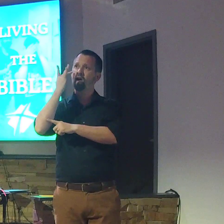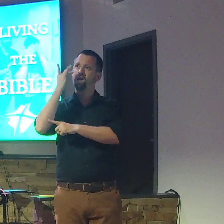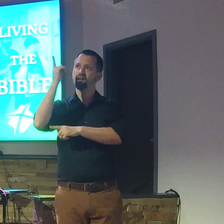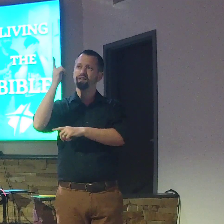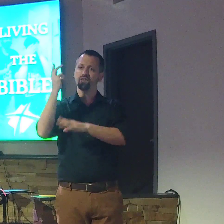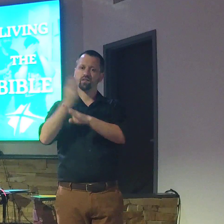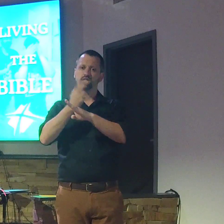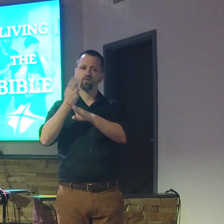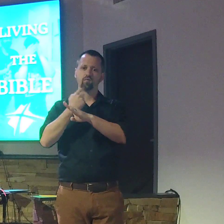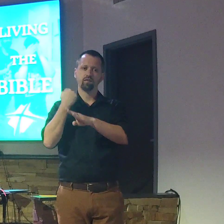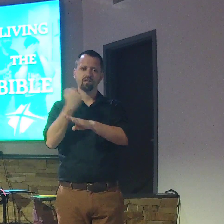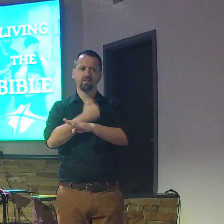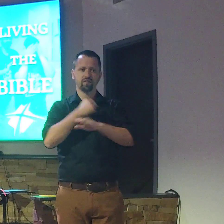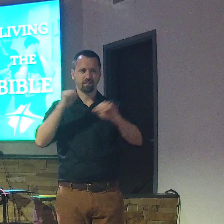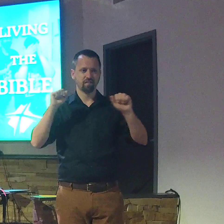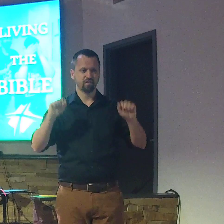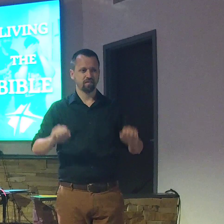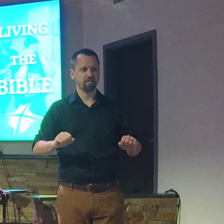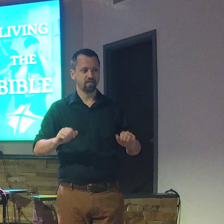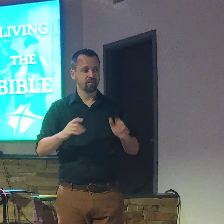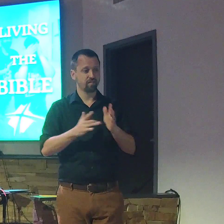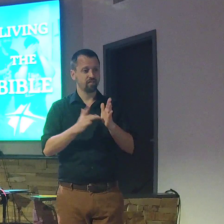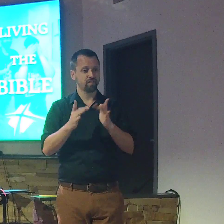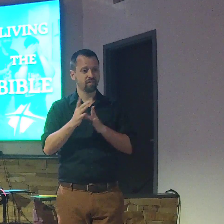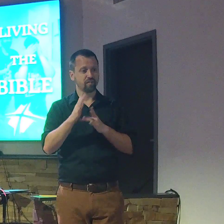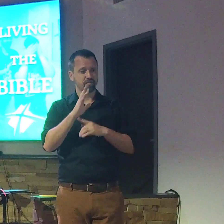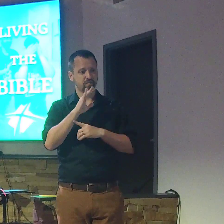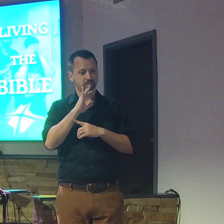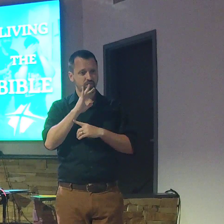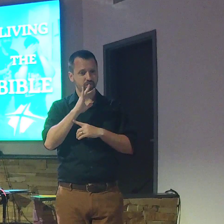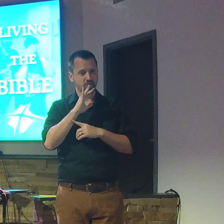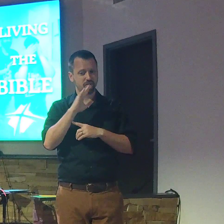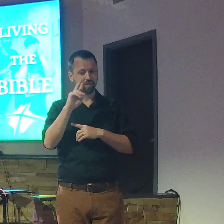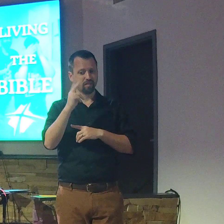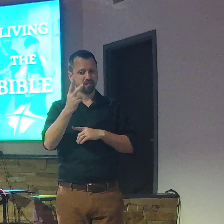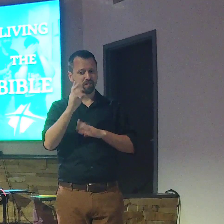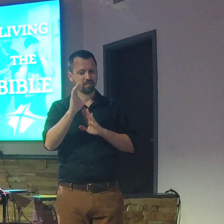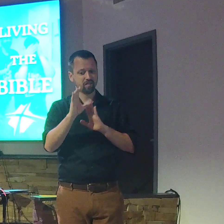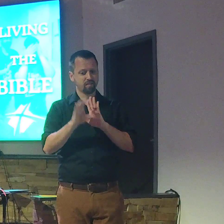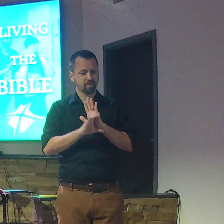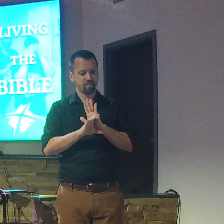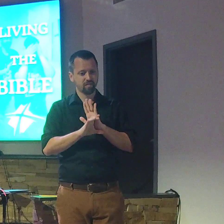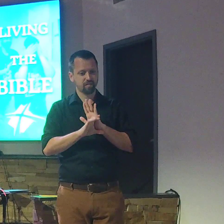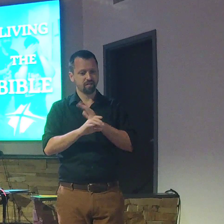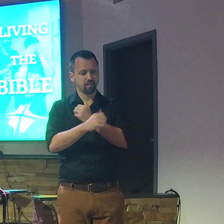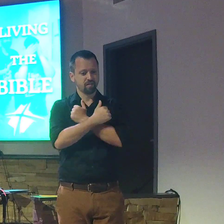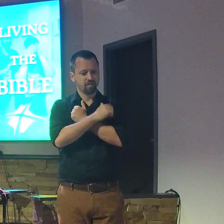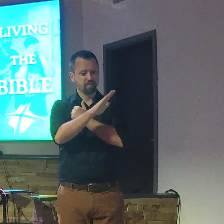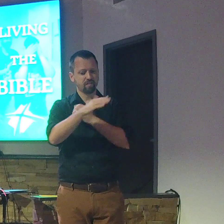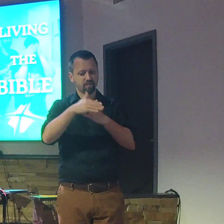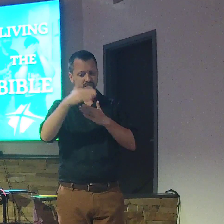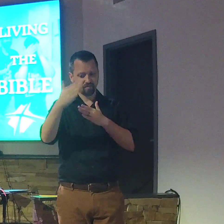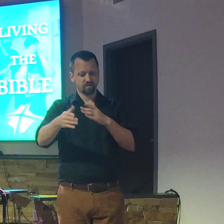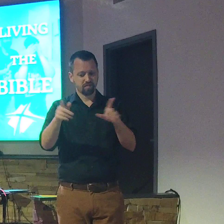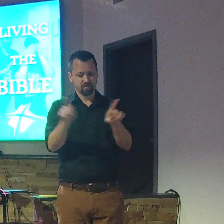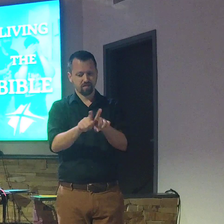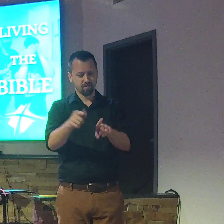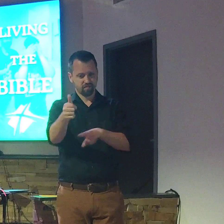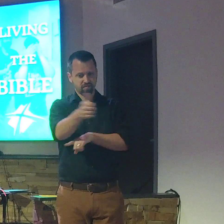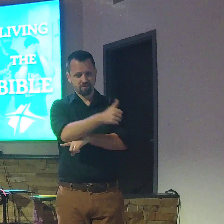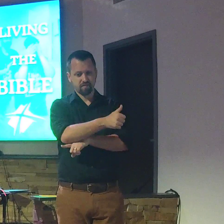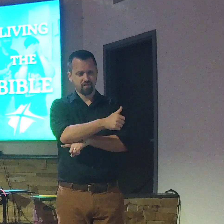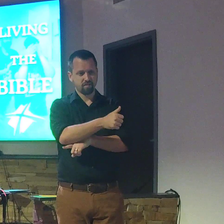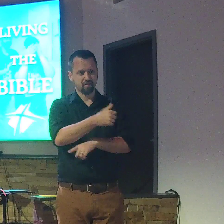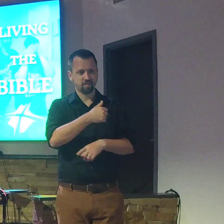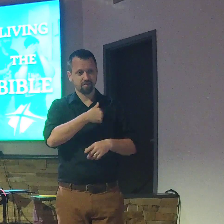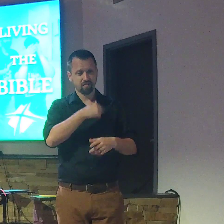us. When Jesus spoke of that second commandment, He said, love your neighbor as yourself. I believe